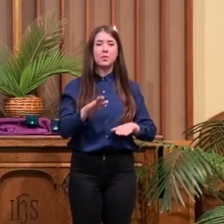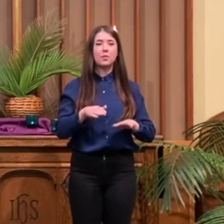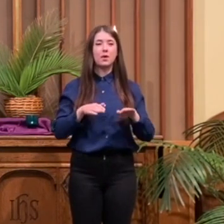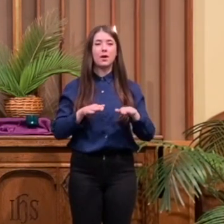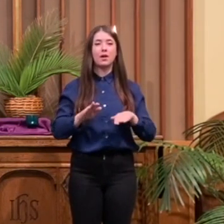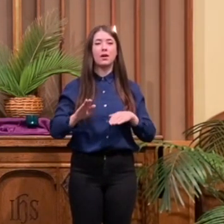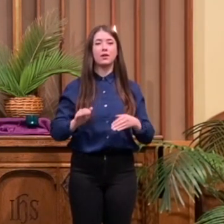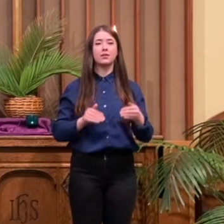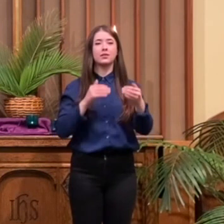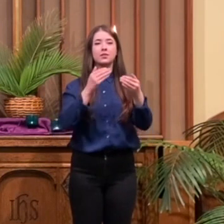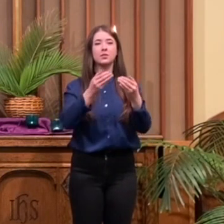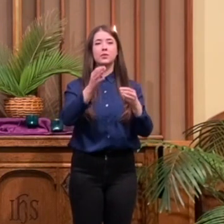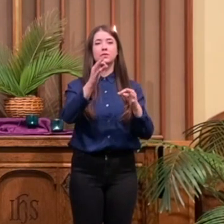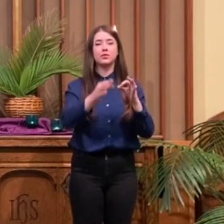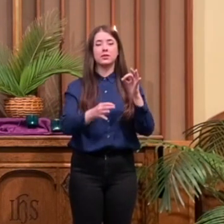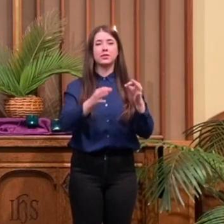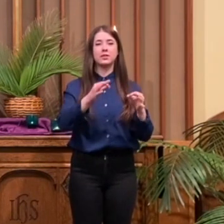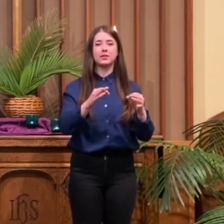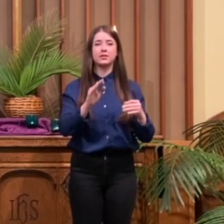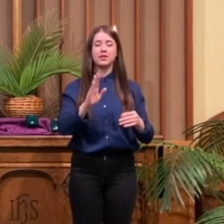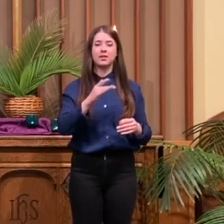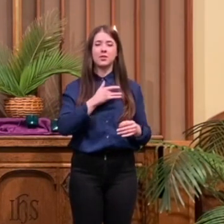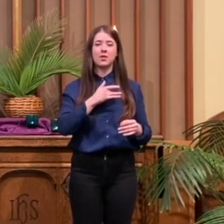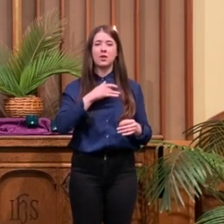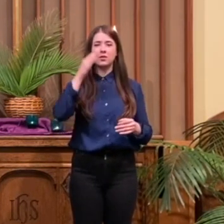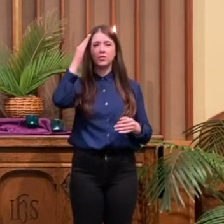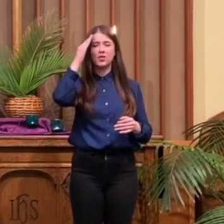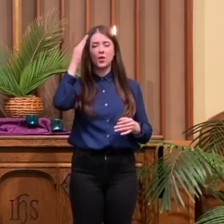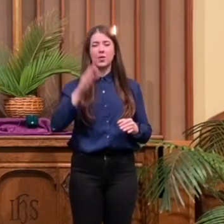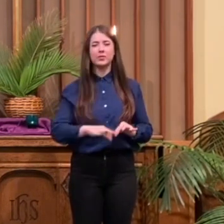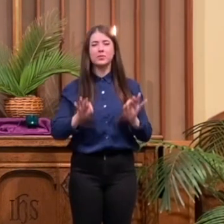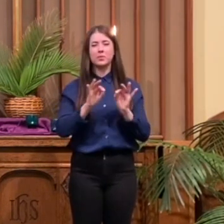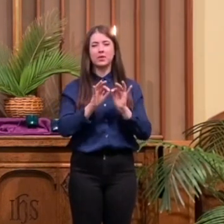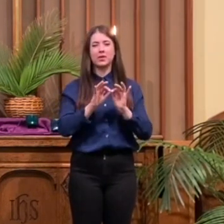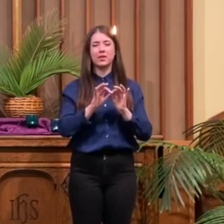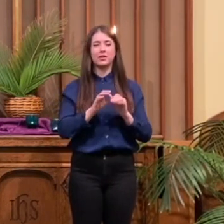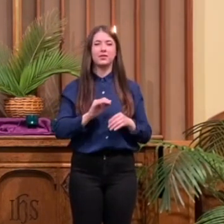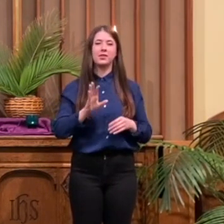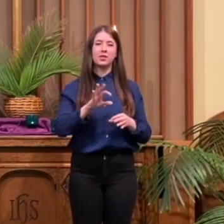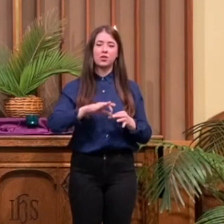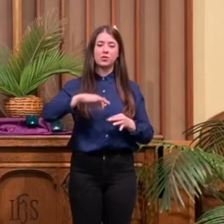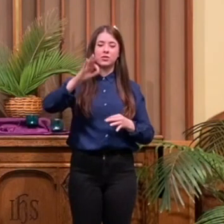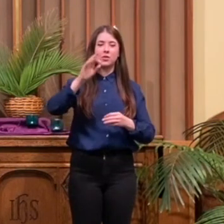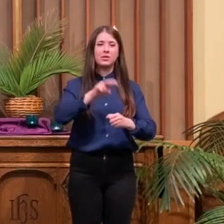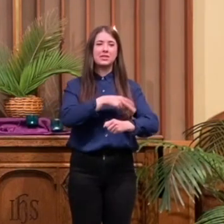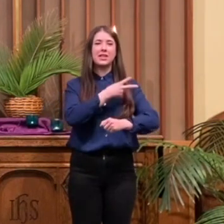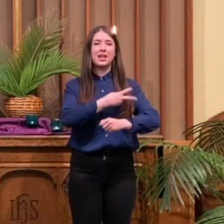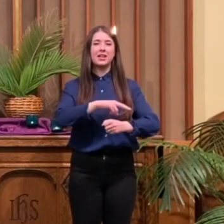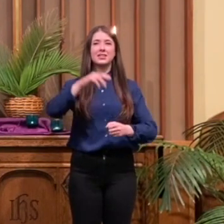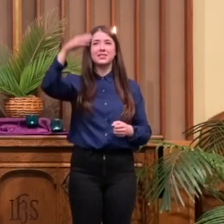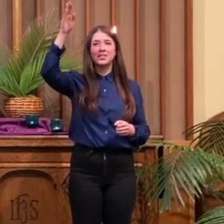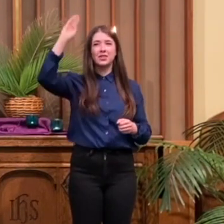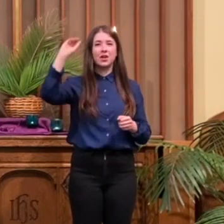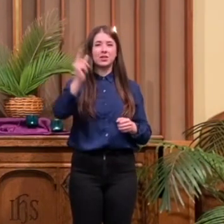towards justice, and may your heart know its worth. And may your soul dance in God's grace, and